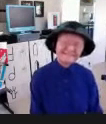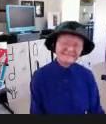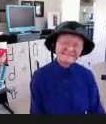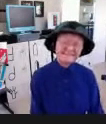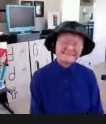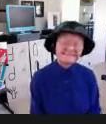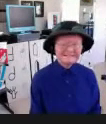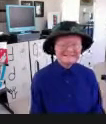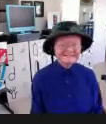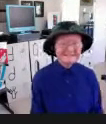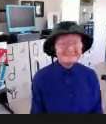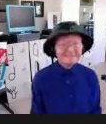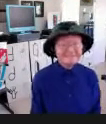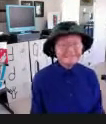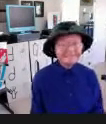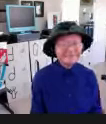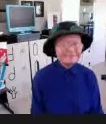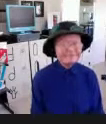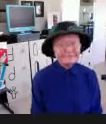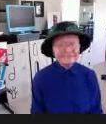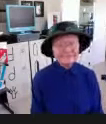Sorry.